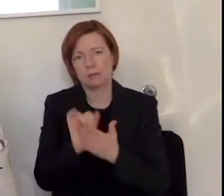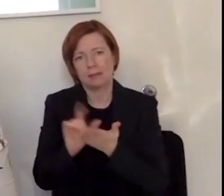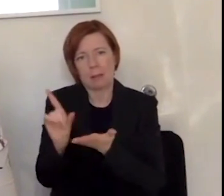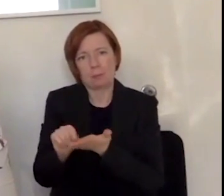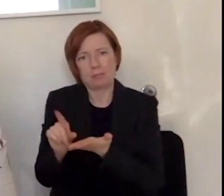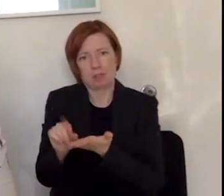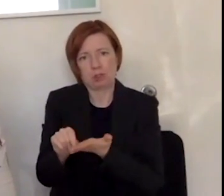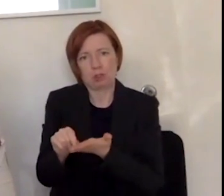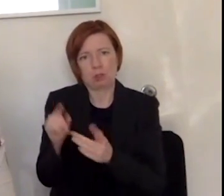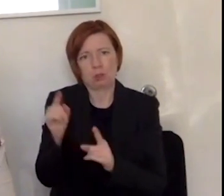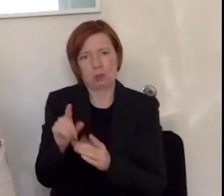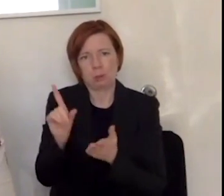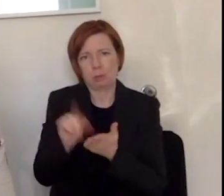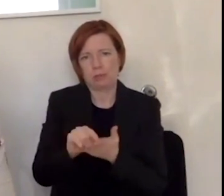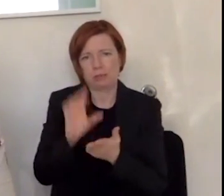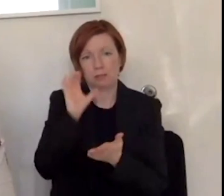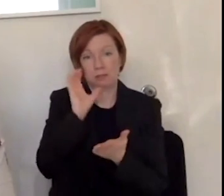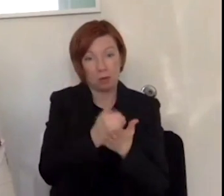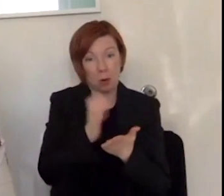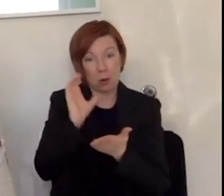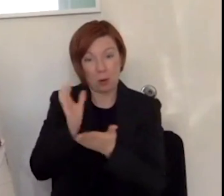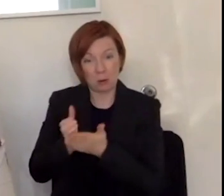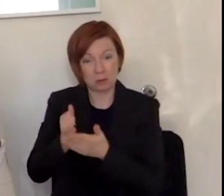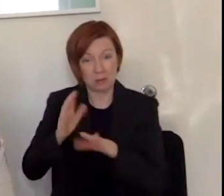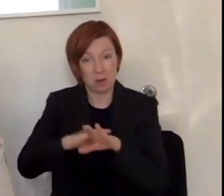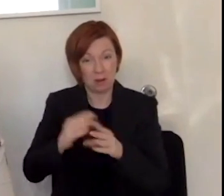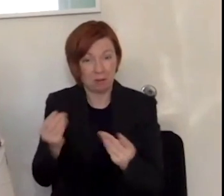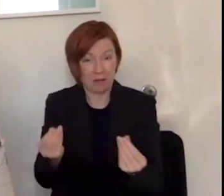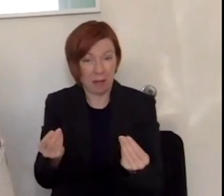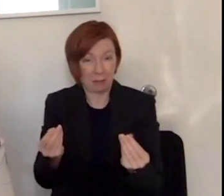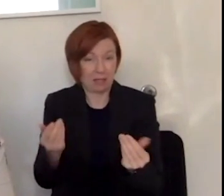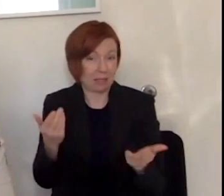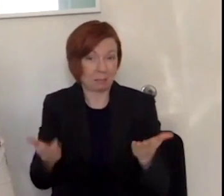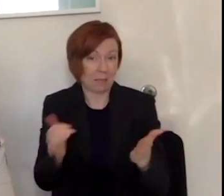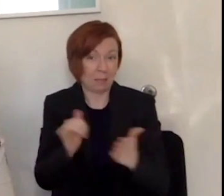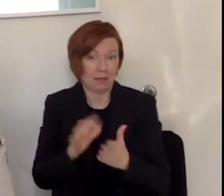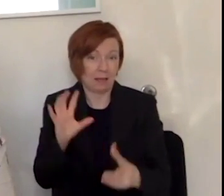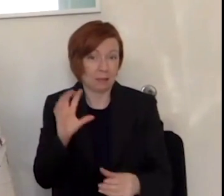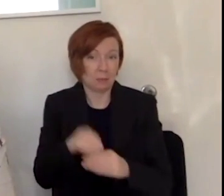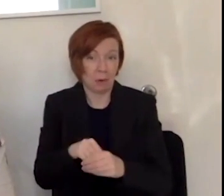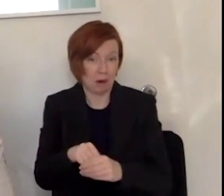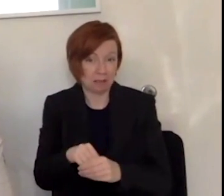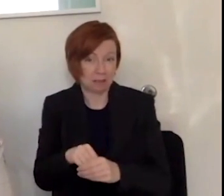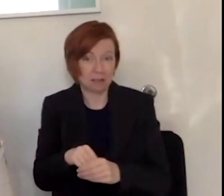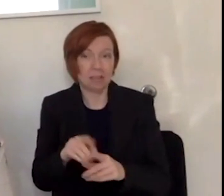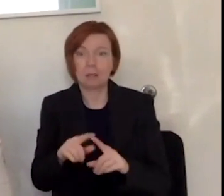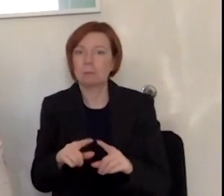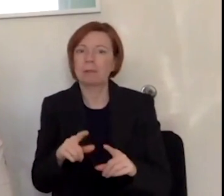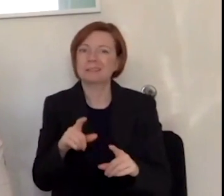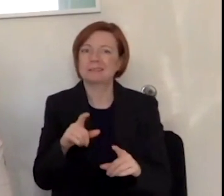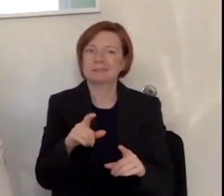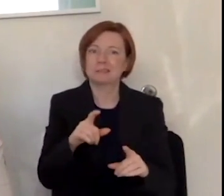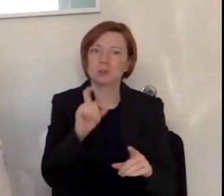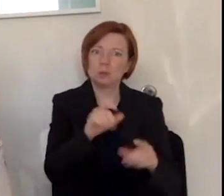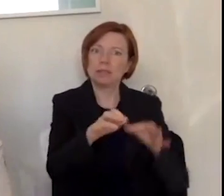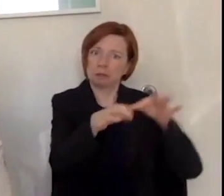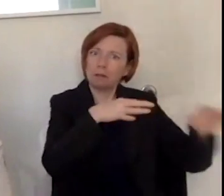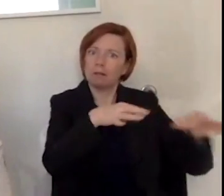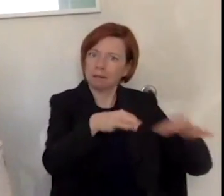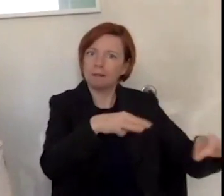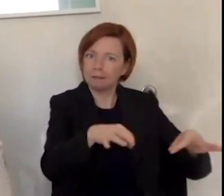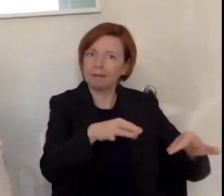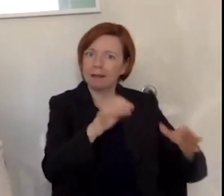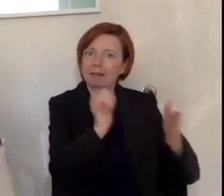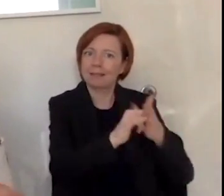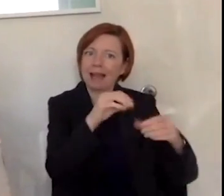that printer to print photos on the fabric. Maybe that's part of the quilting project, but because it's not written somewhere